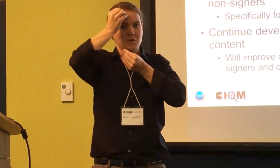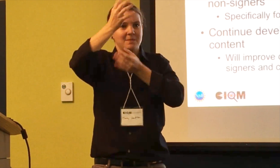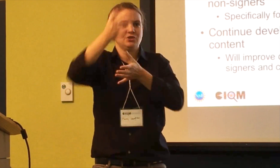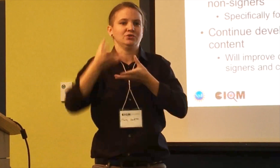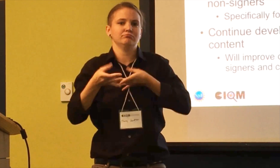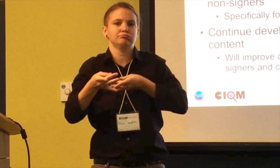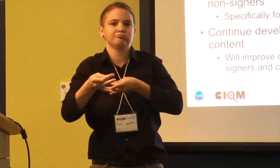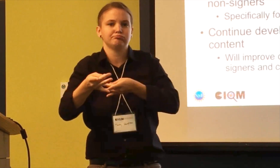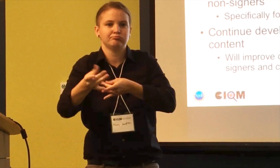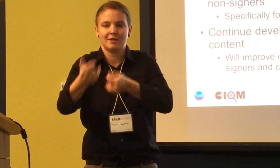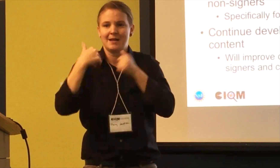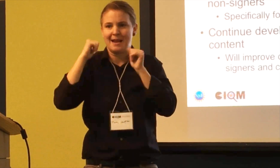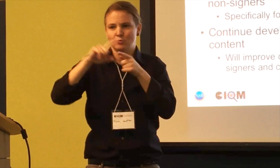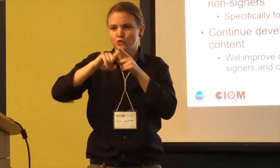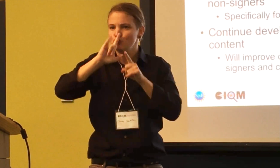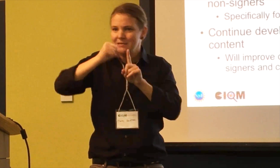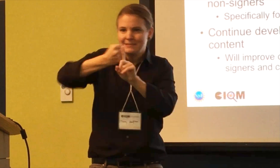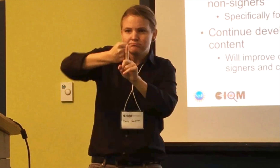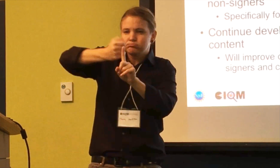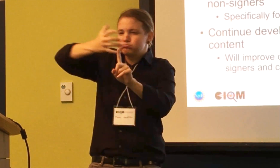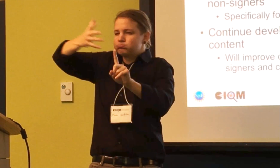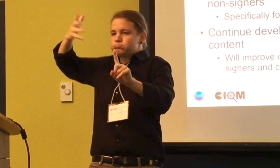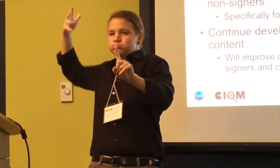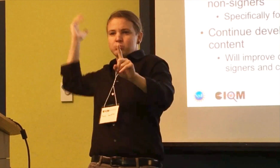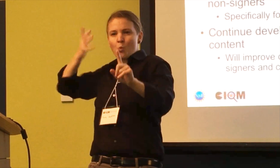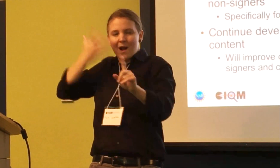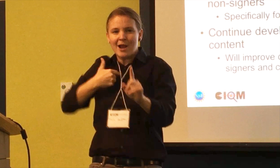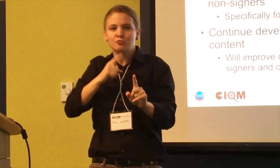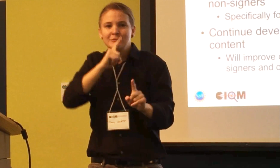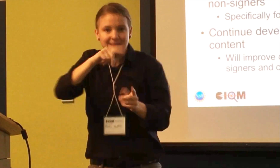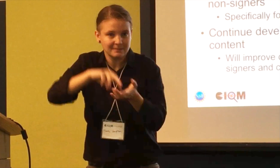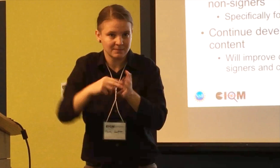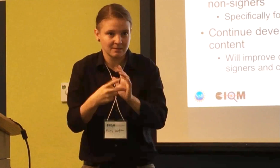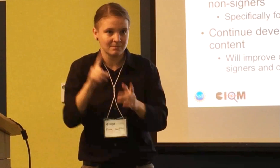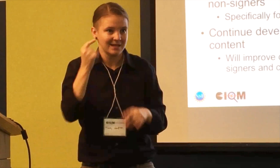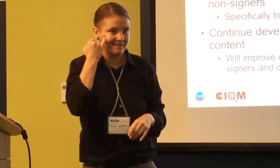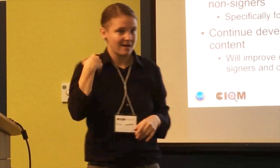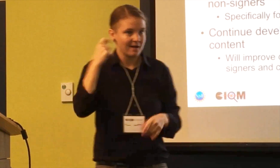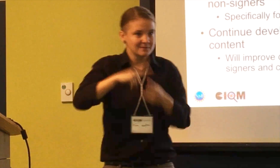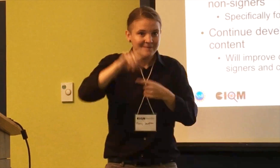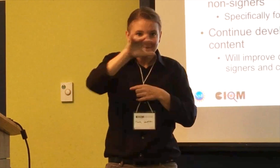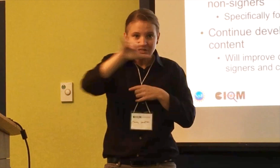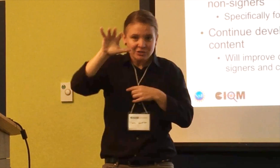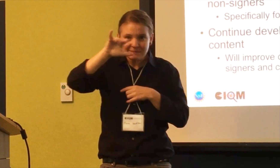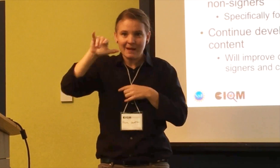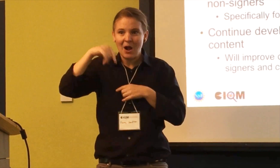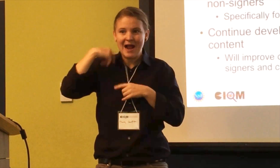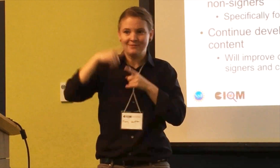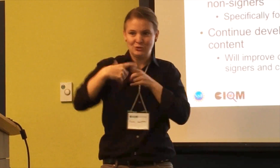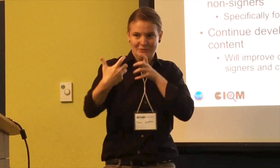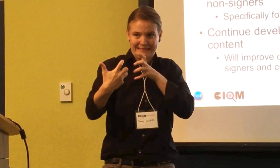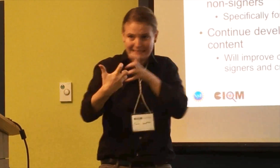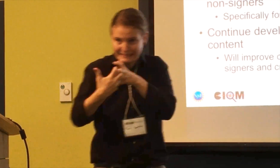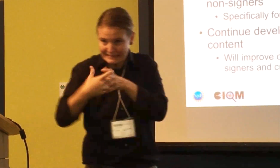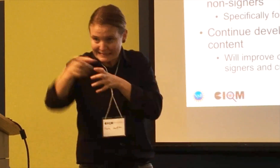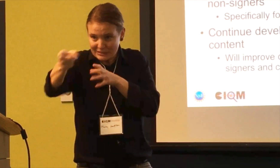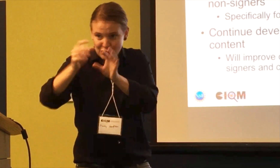ATOM, MOLECULES, you know, and interrupt essentially my thought process, my flow in my first